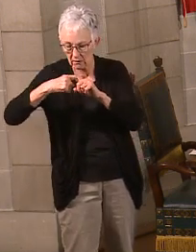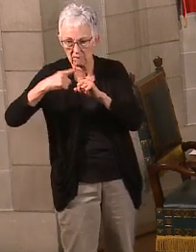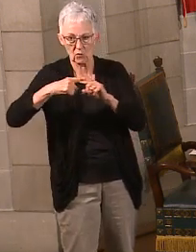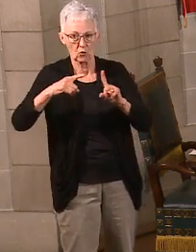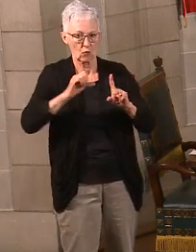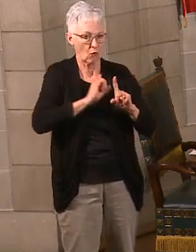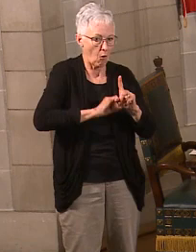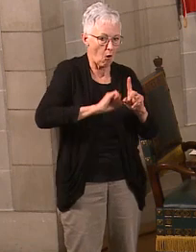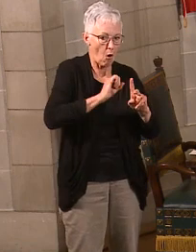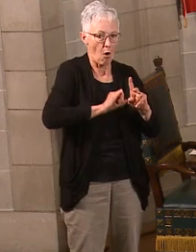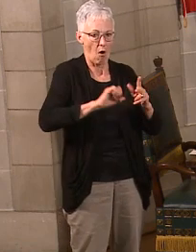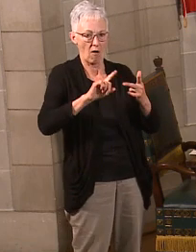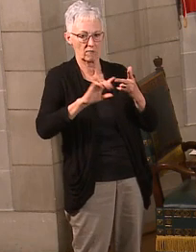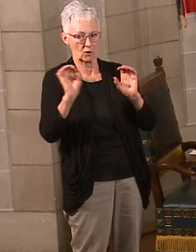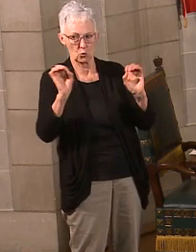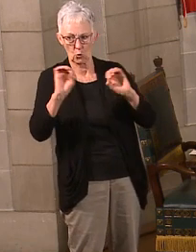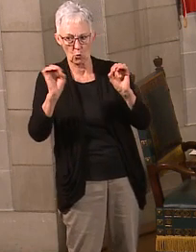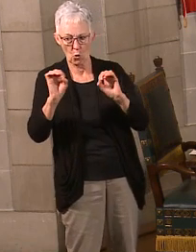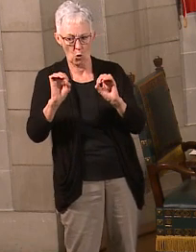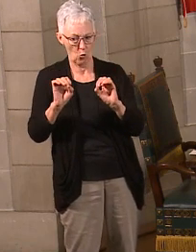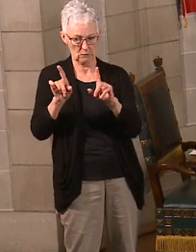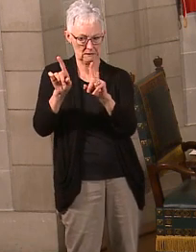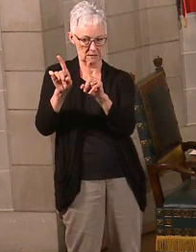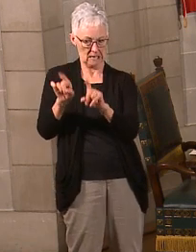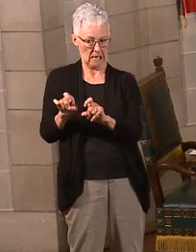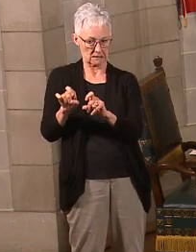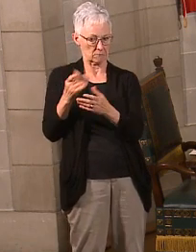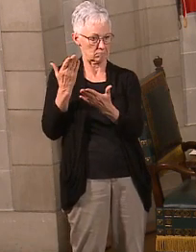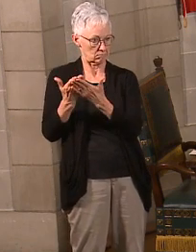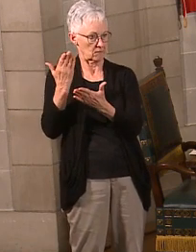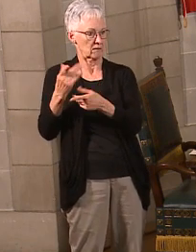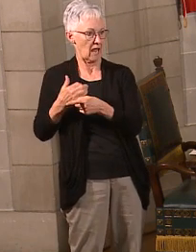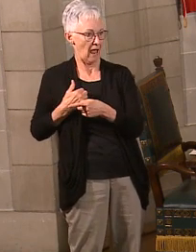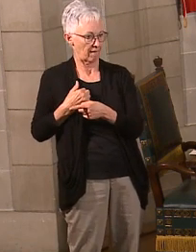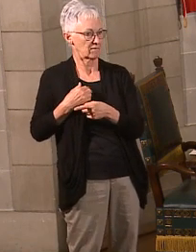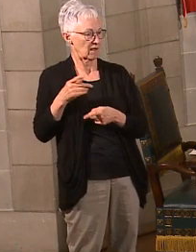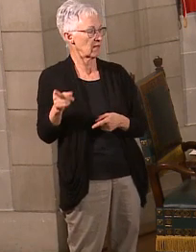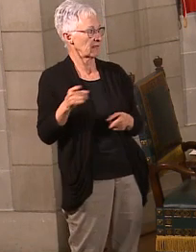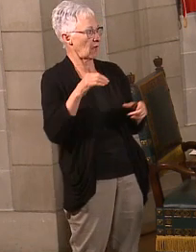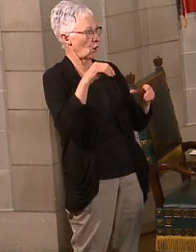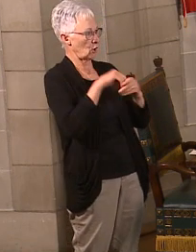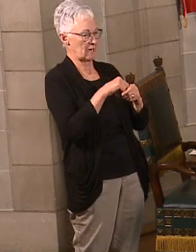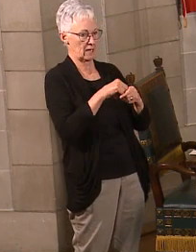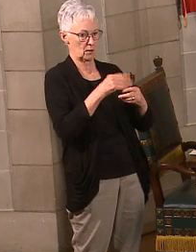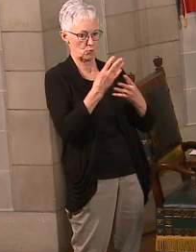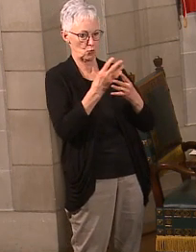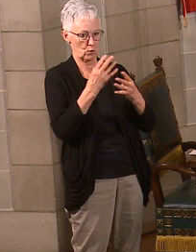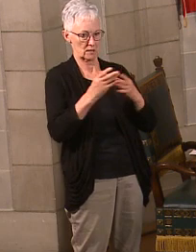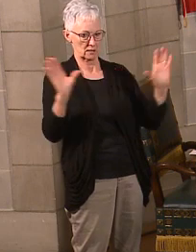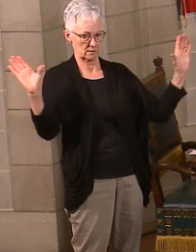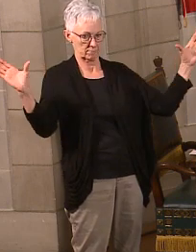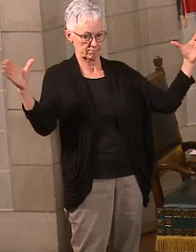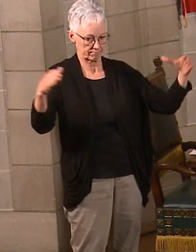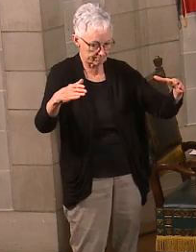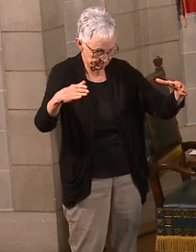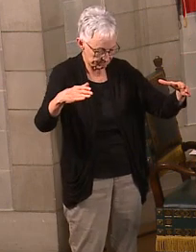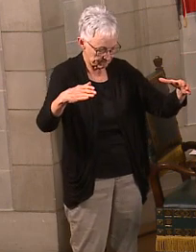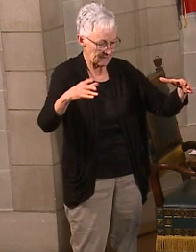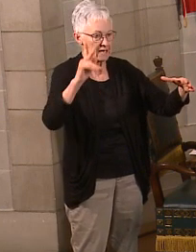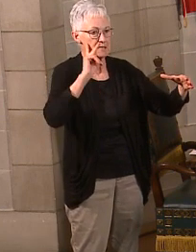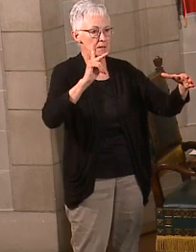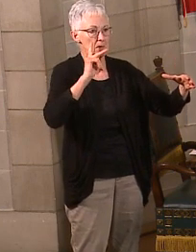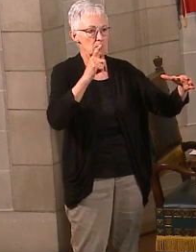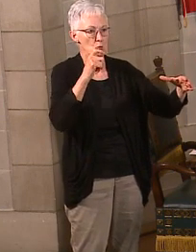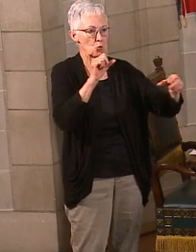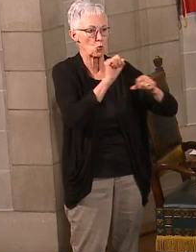actually been diagnosed with the disease. At this point, they're a pretty contained and isolated population. So it's the people coming into the prison